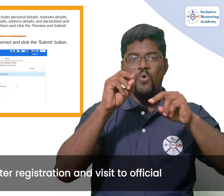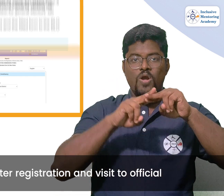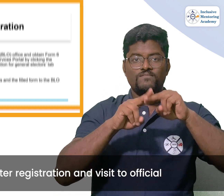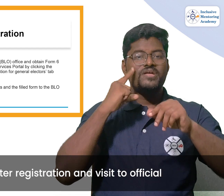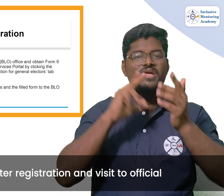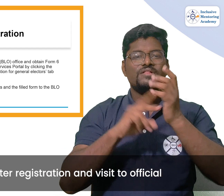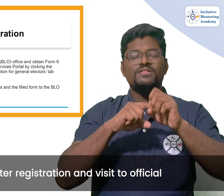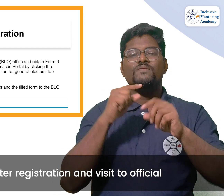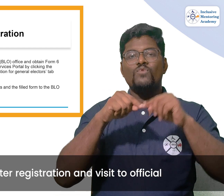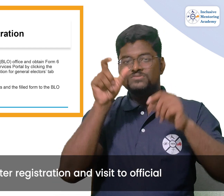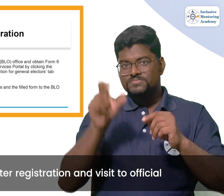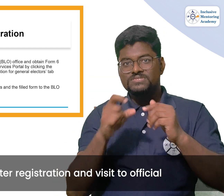Offline voter registration